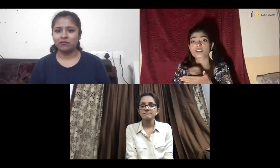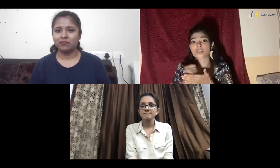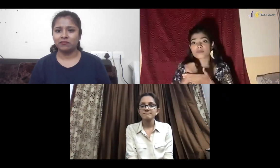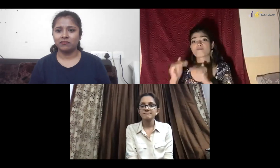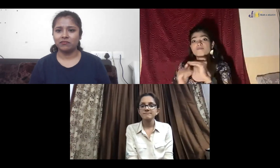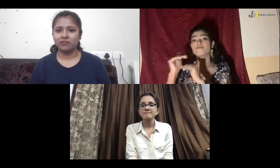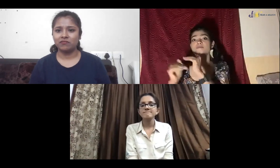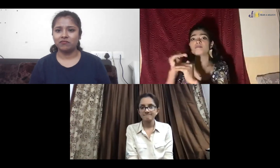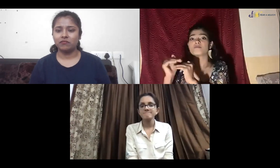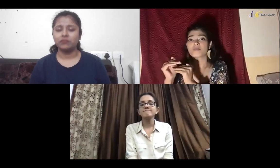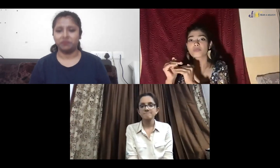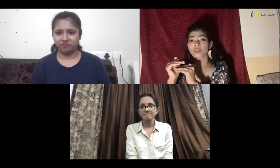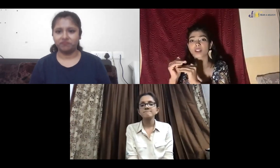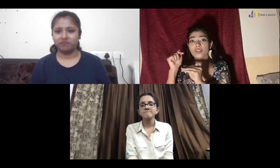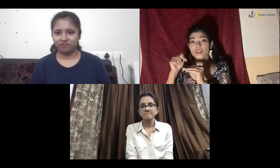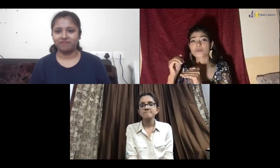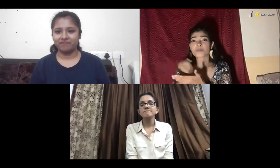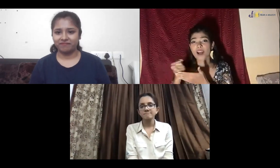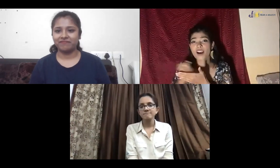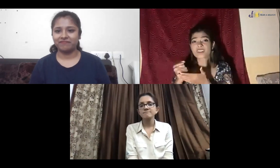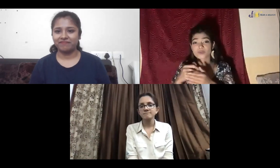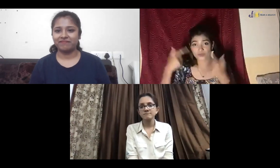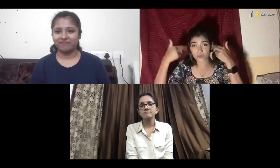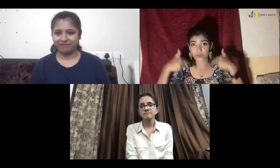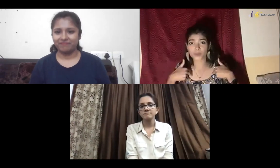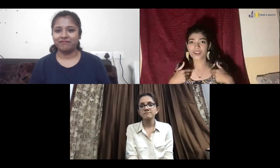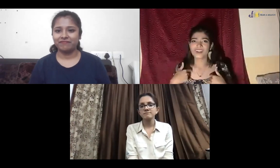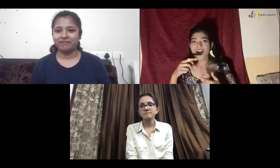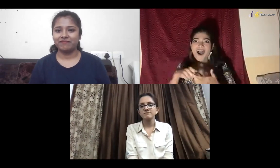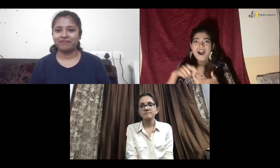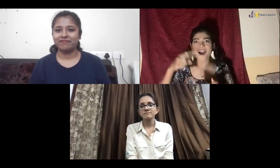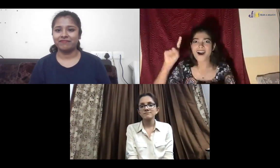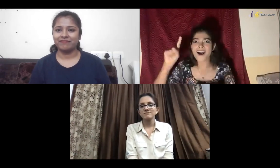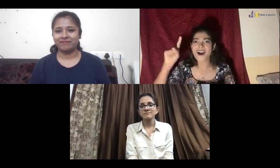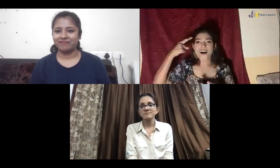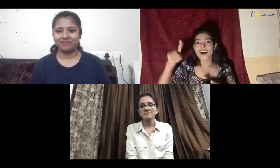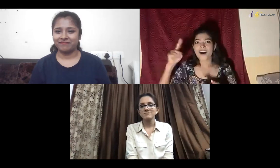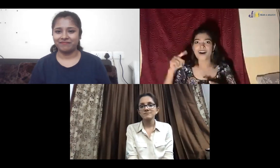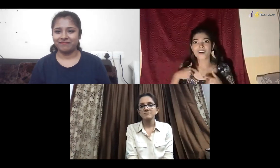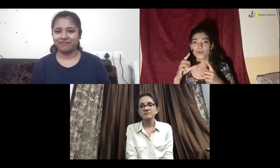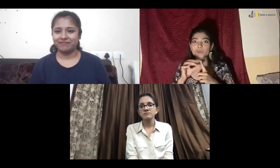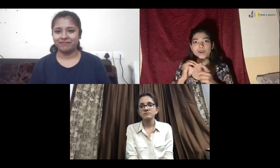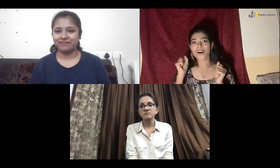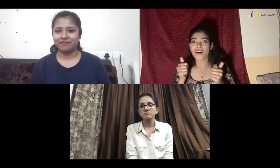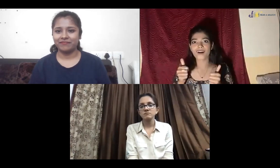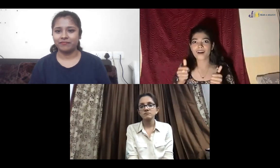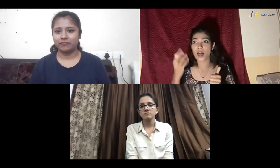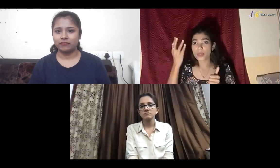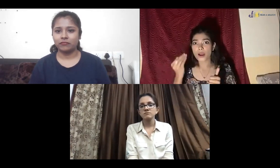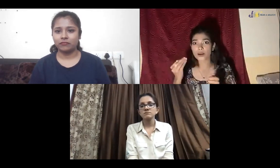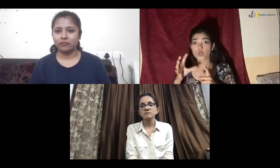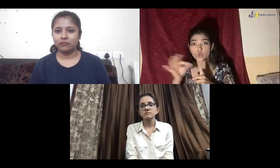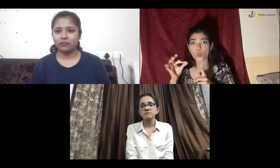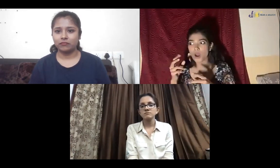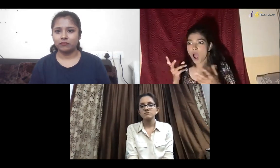yeah, I can shout it out. If other people would be nearby, they can help you.